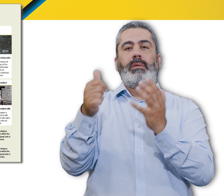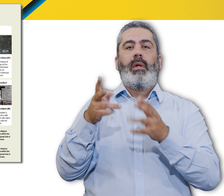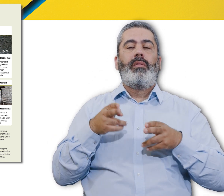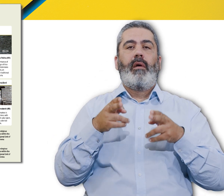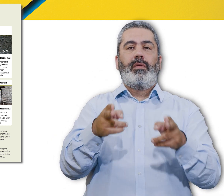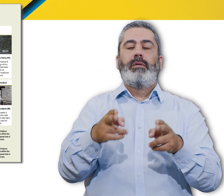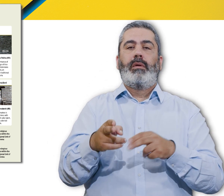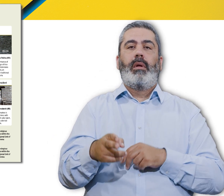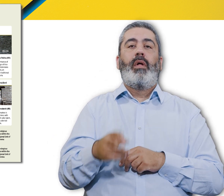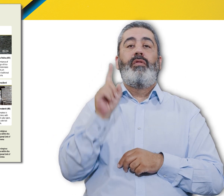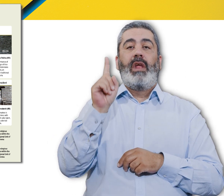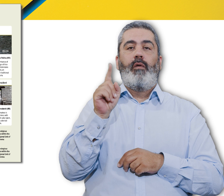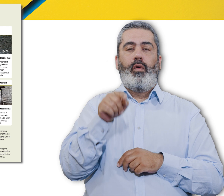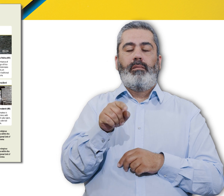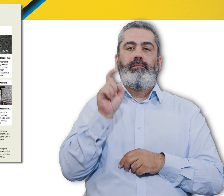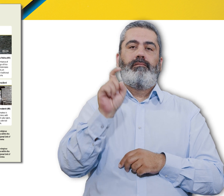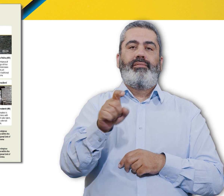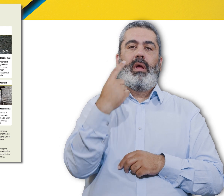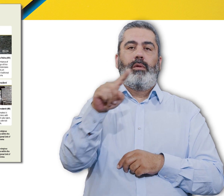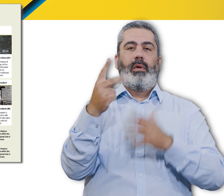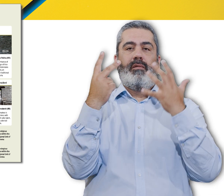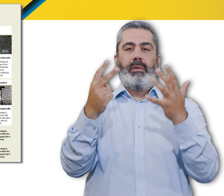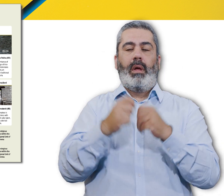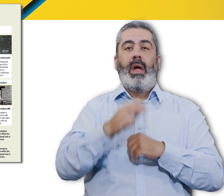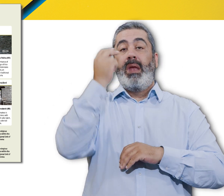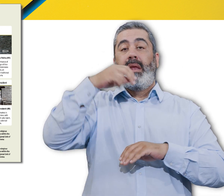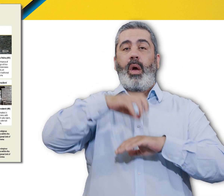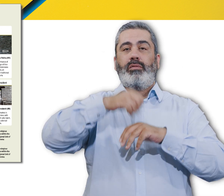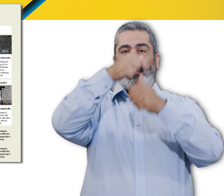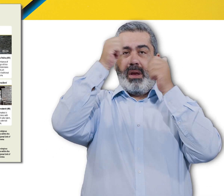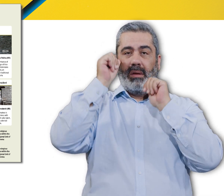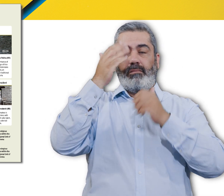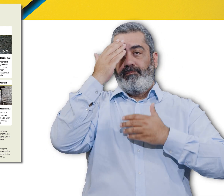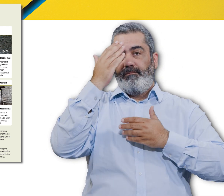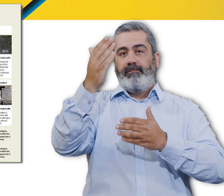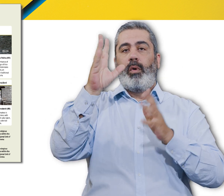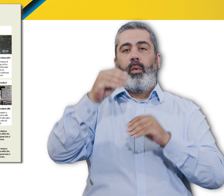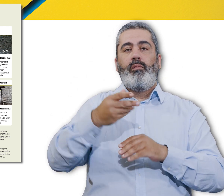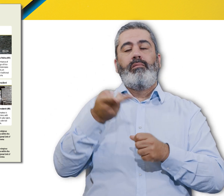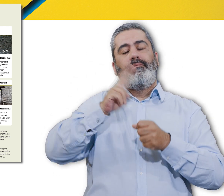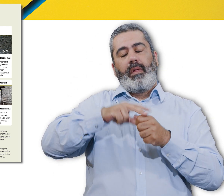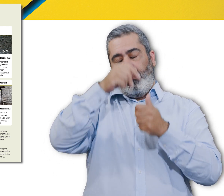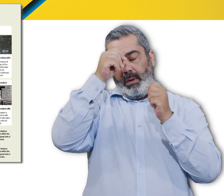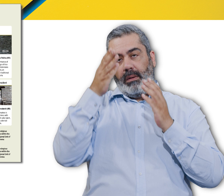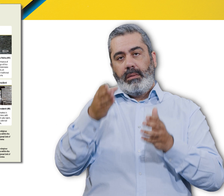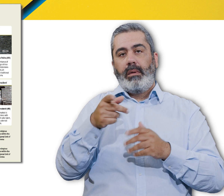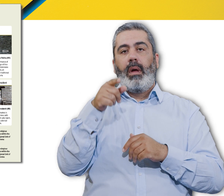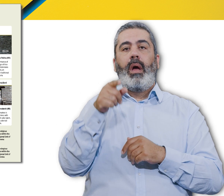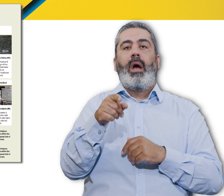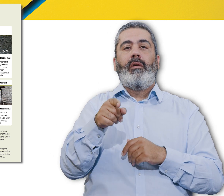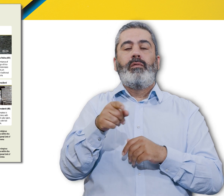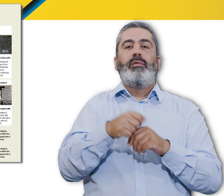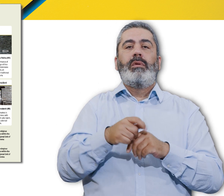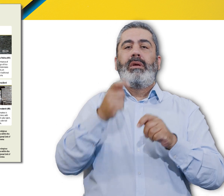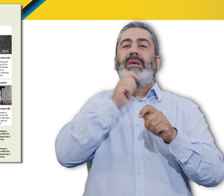of the Virgin, number 166, location. Dilifo, number 107. Church of the Virgin